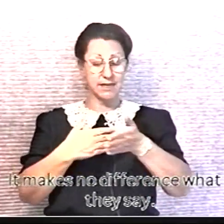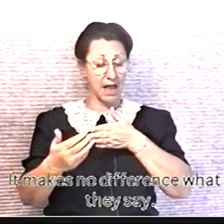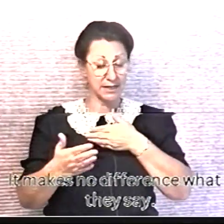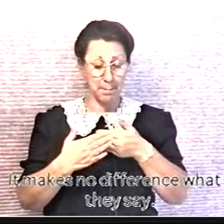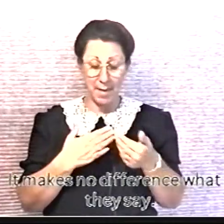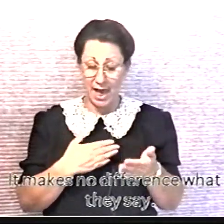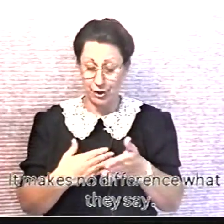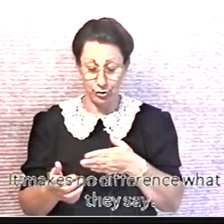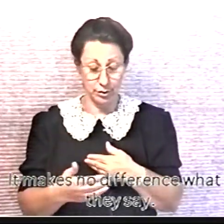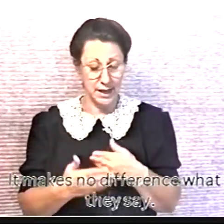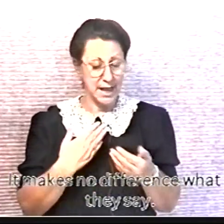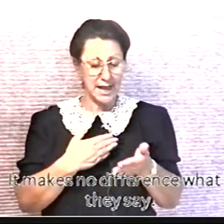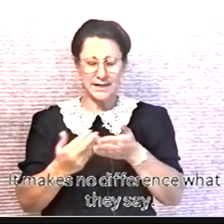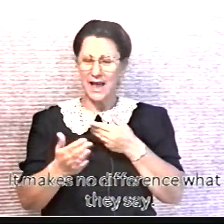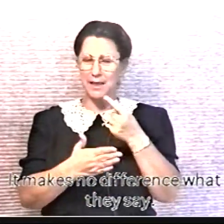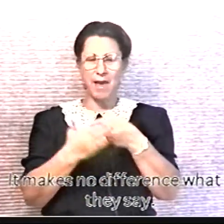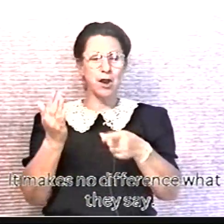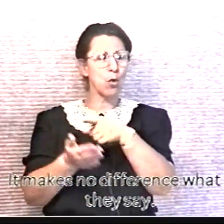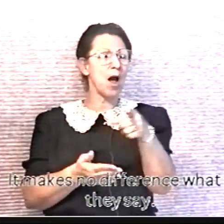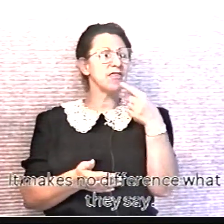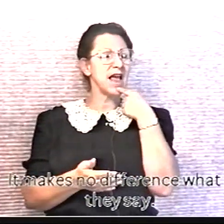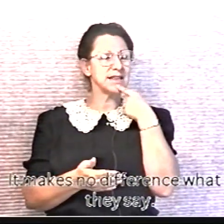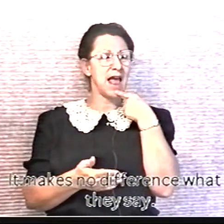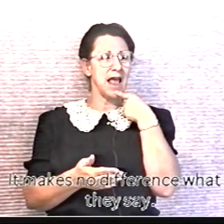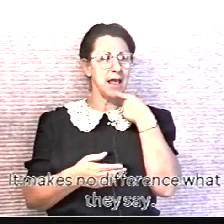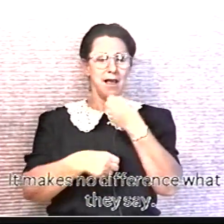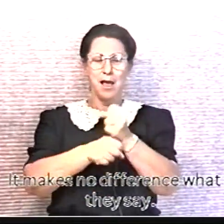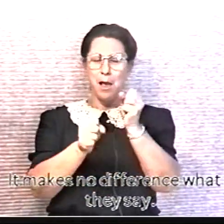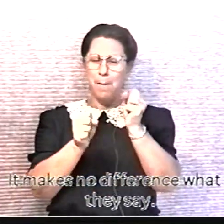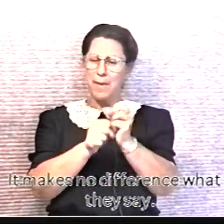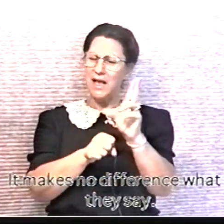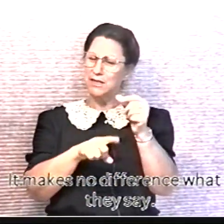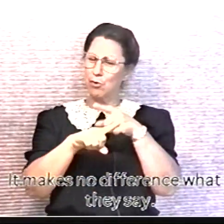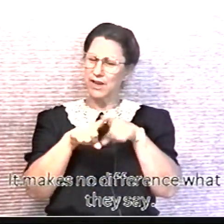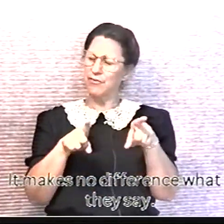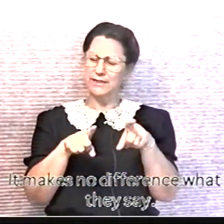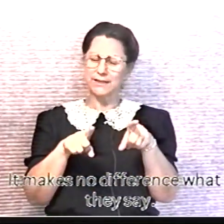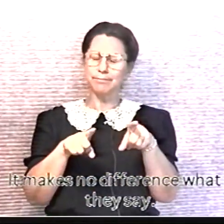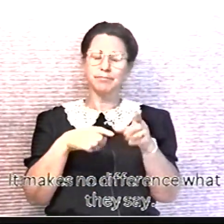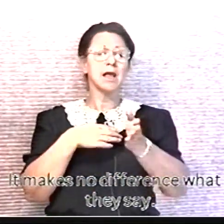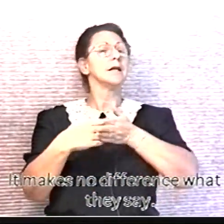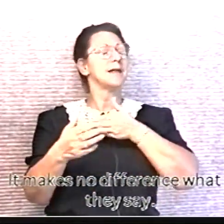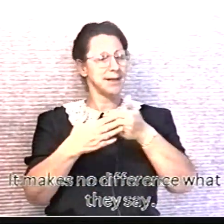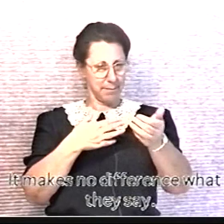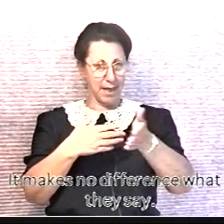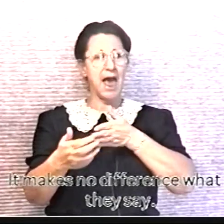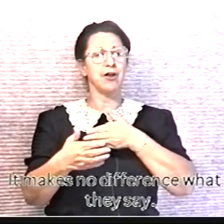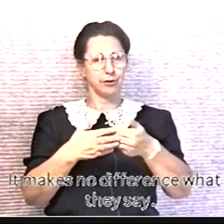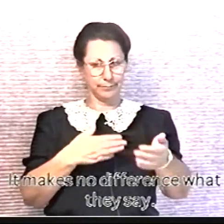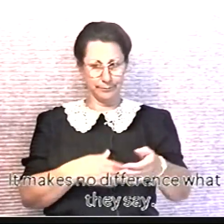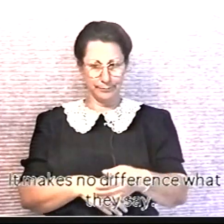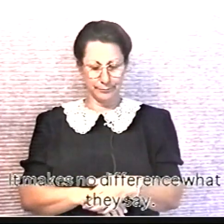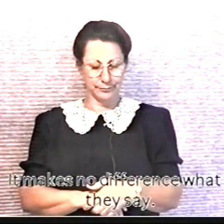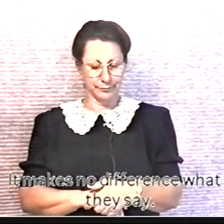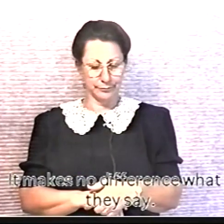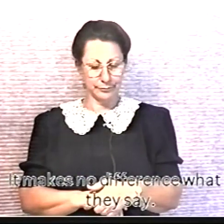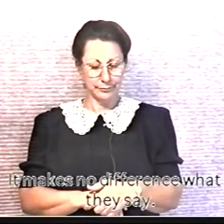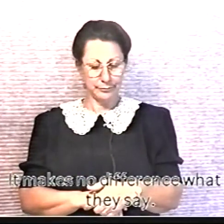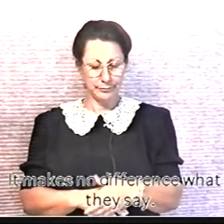doesn't matter. It doesn't matter what they say. Makes no difference. Doesn't matter.